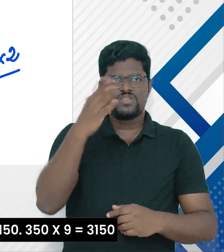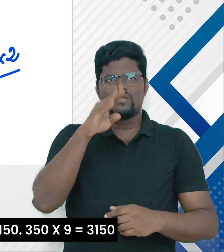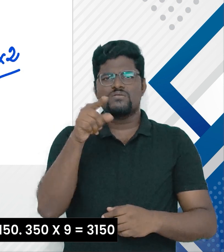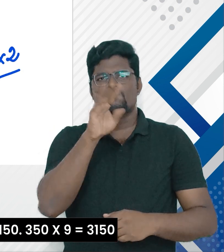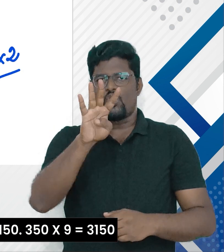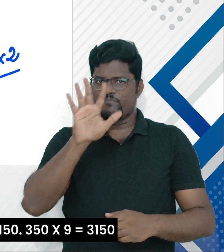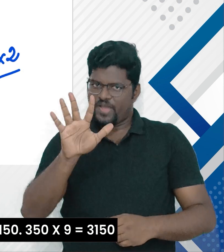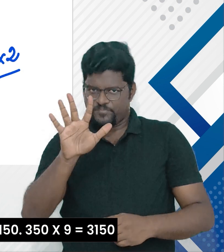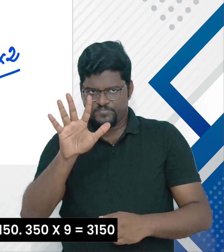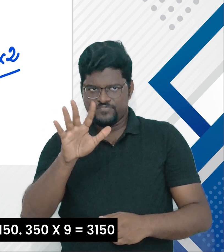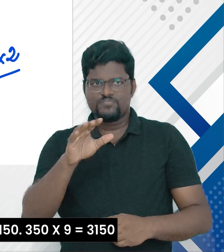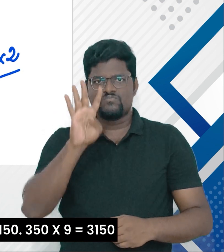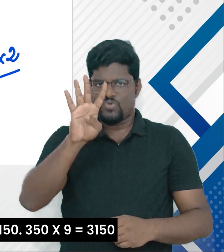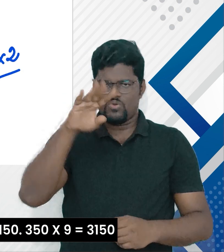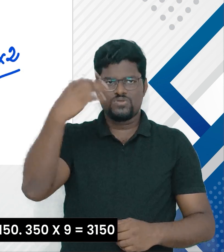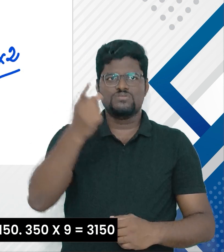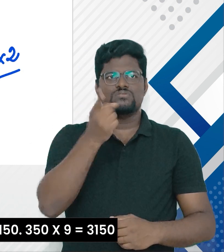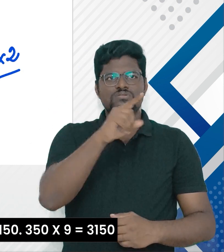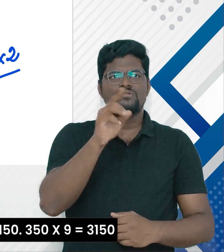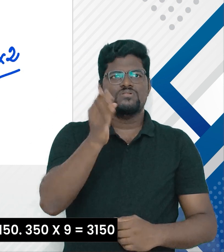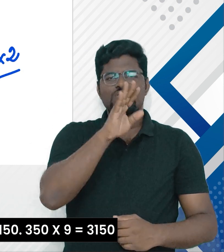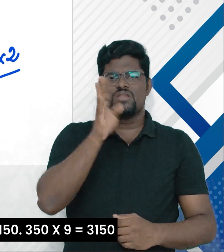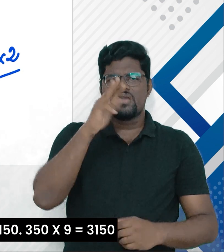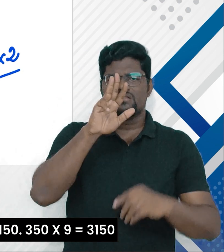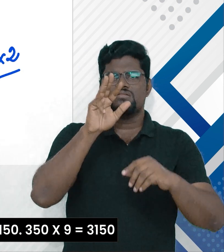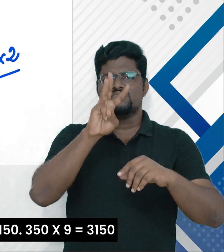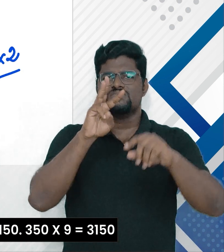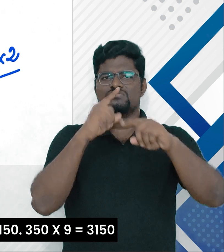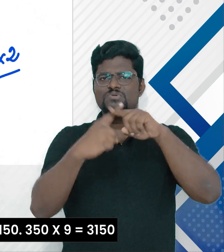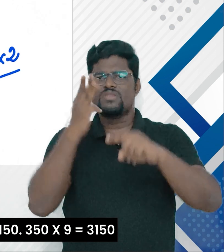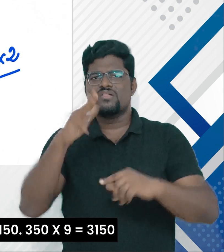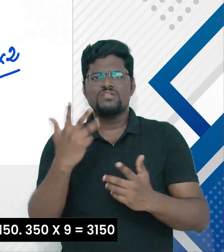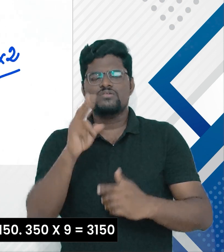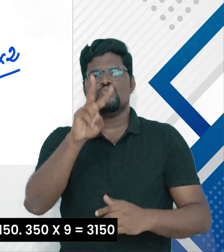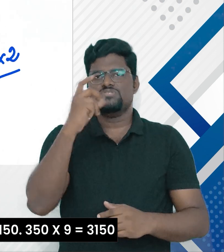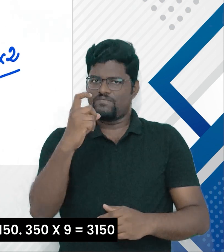900, 5 nines are 45, remaining 4, 9 threes are